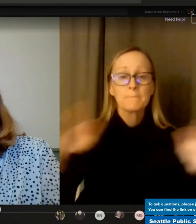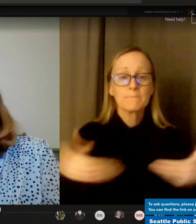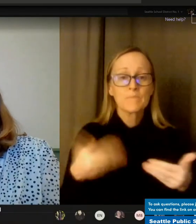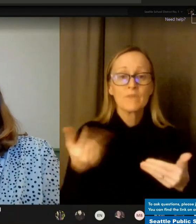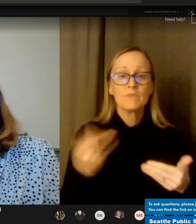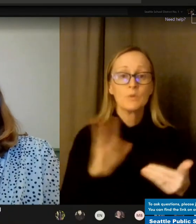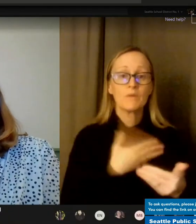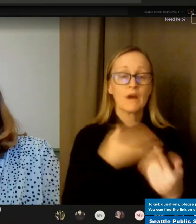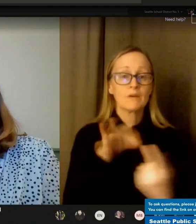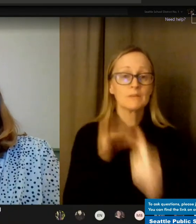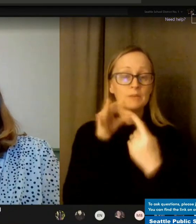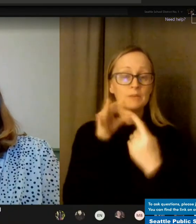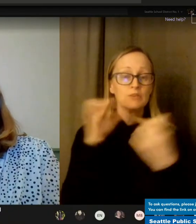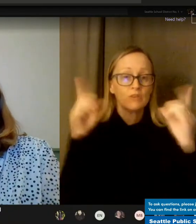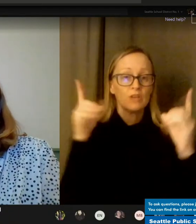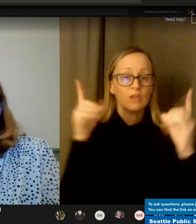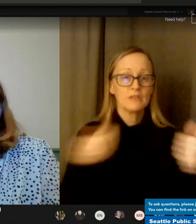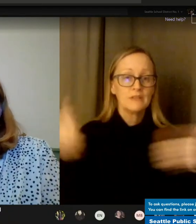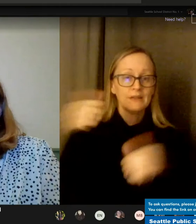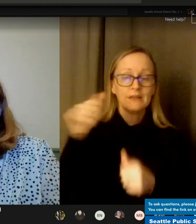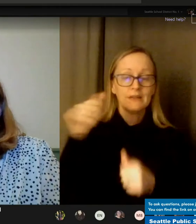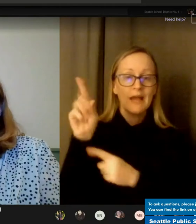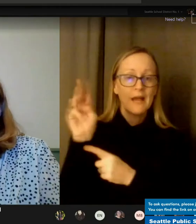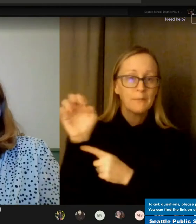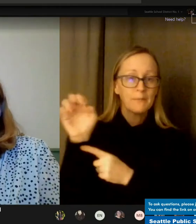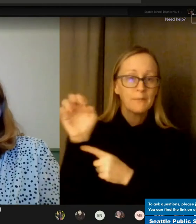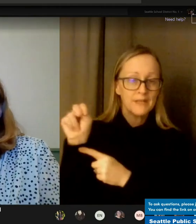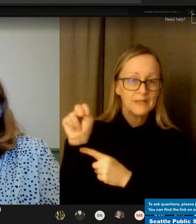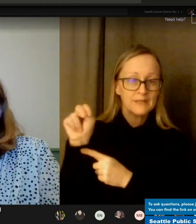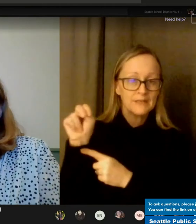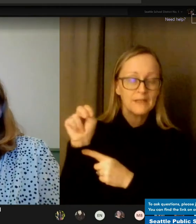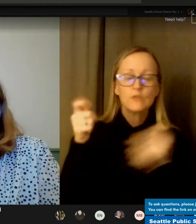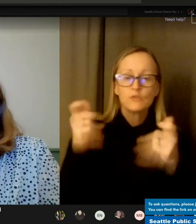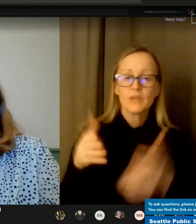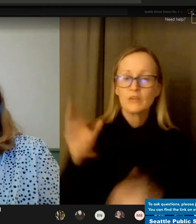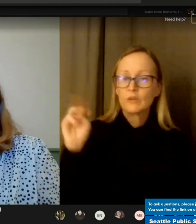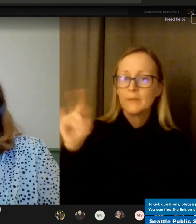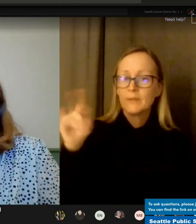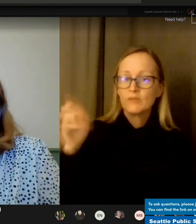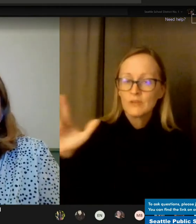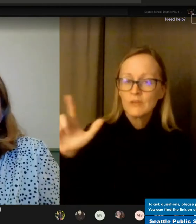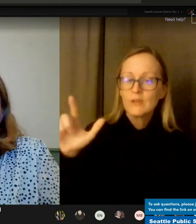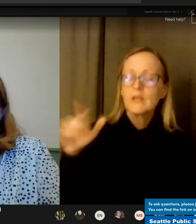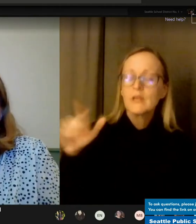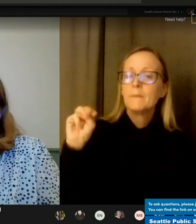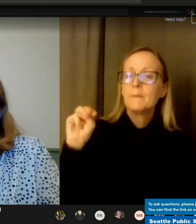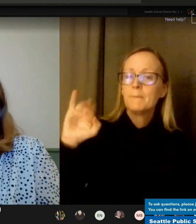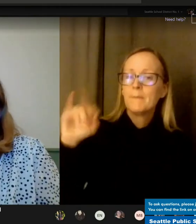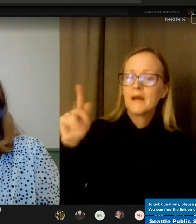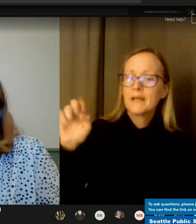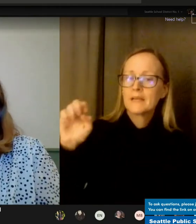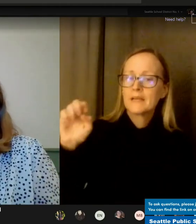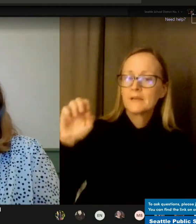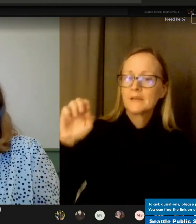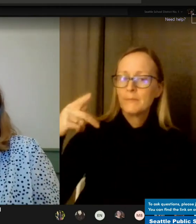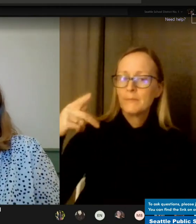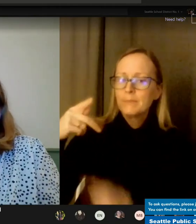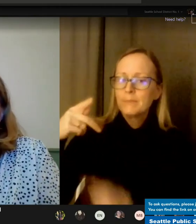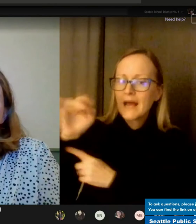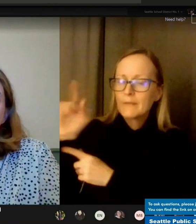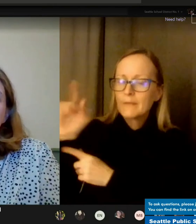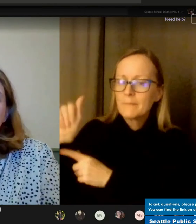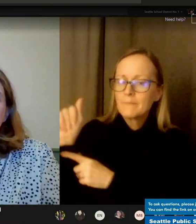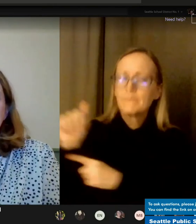education administrators. We have Director Mitchell and Supervisor Mike Bilesma. They'll share with you a couple of highlights and a couple of